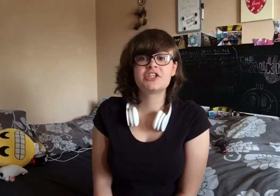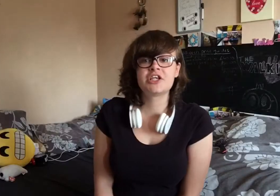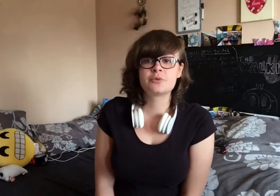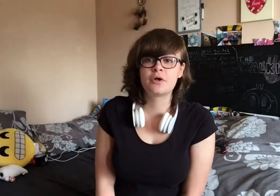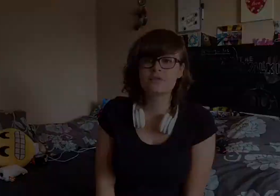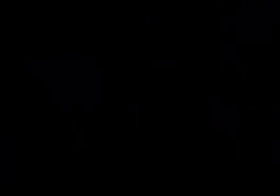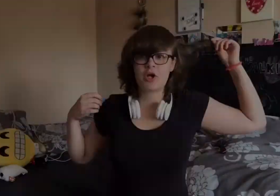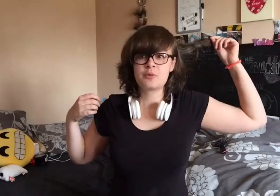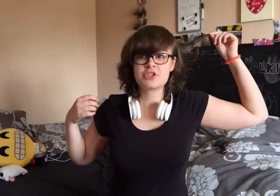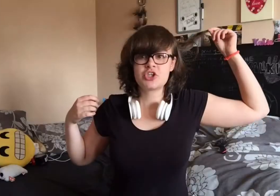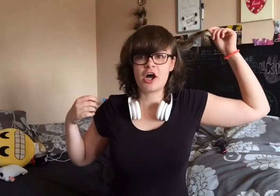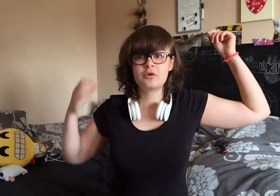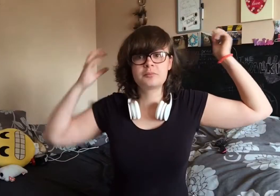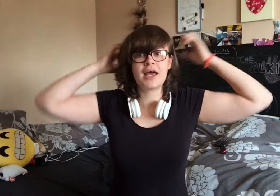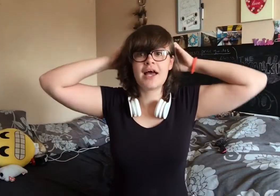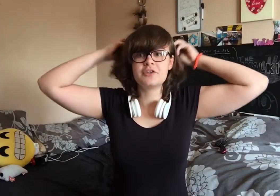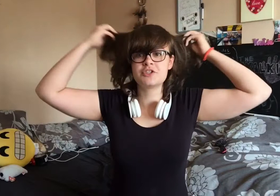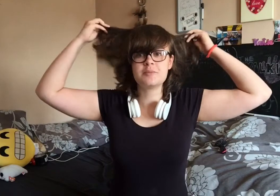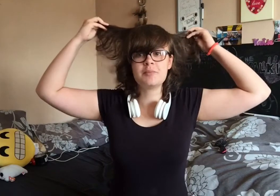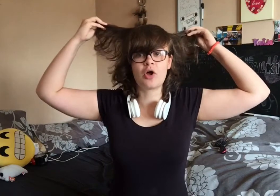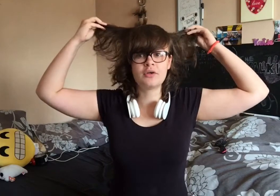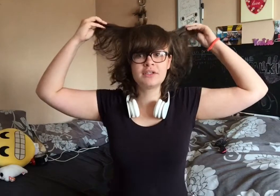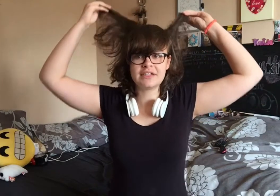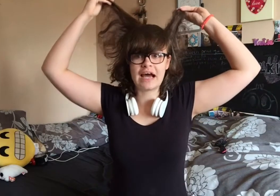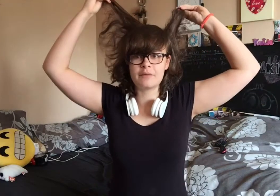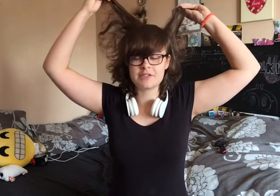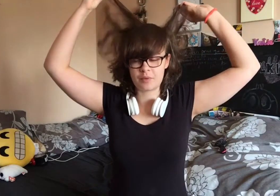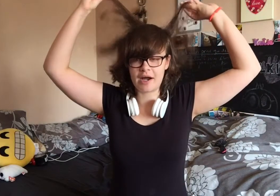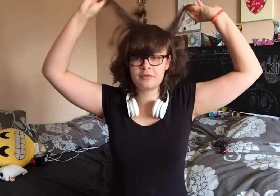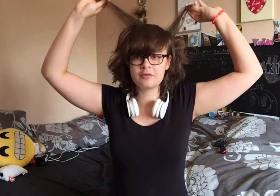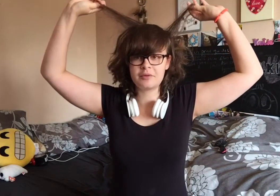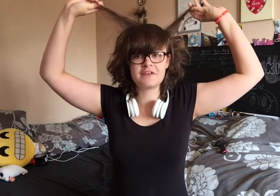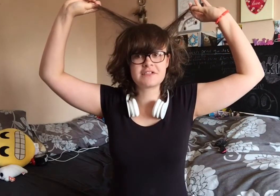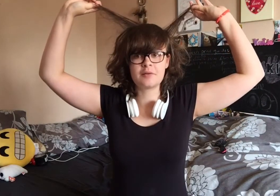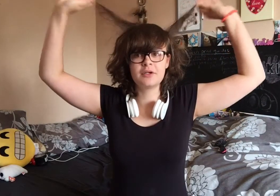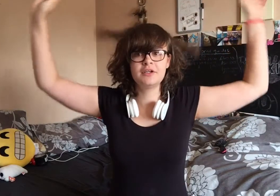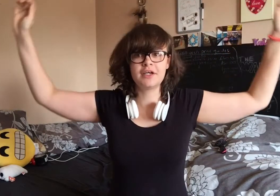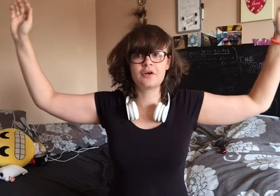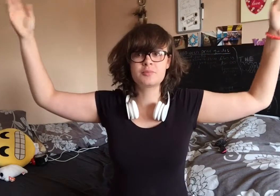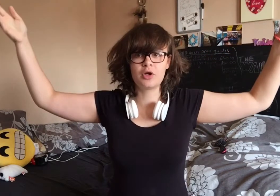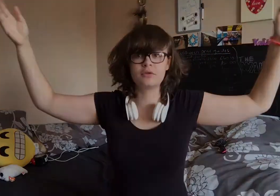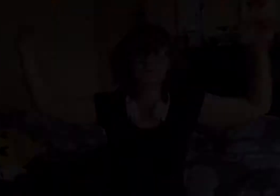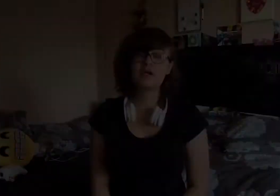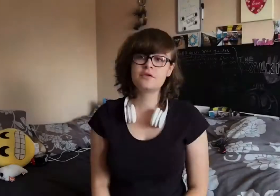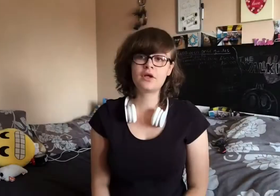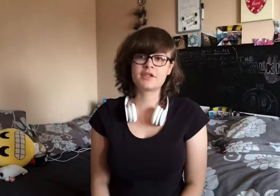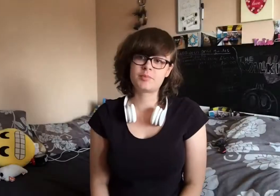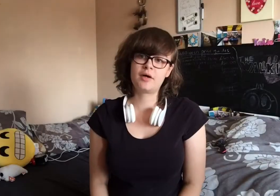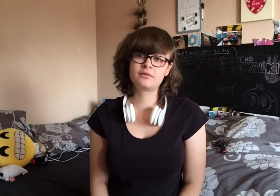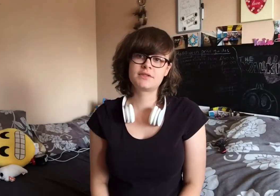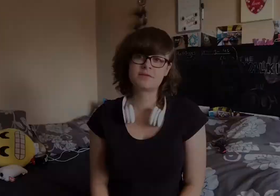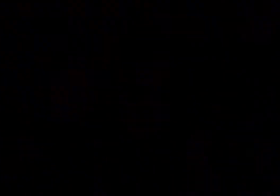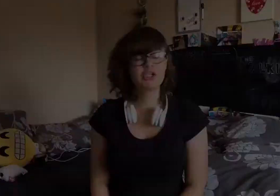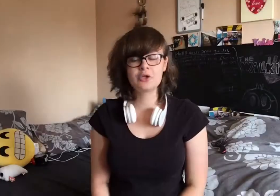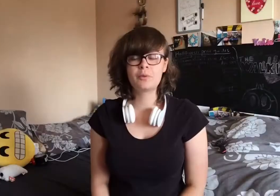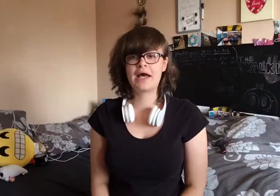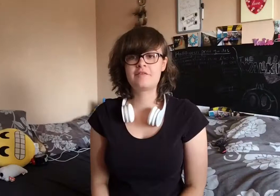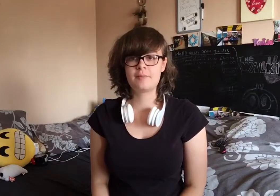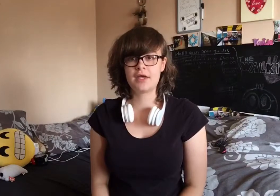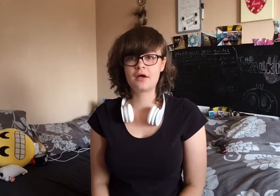Jade Rose. When I was a child, my hair used to be blonde. Now it's brown, but in the summer, it goes blonde. I don't like sprouts. I don't wear heavy makeup.